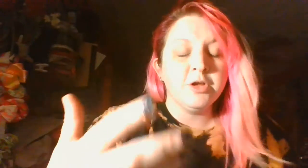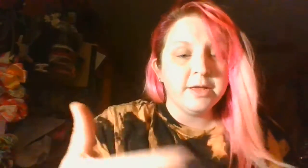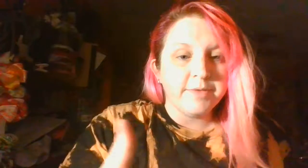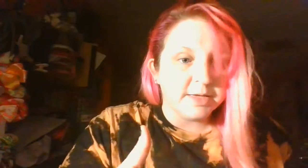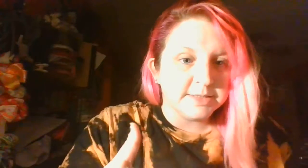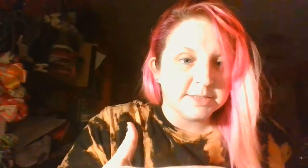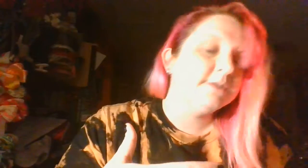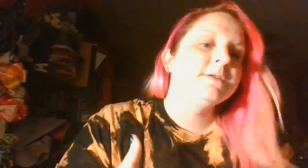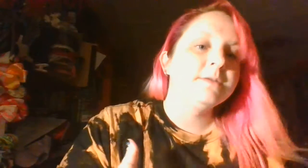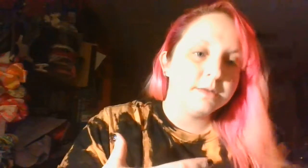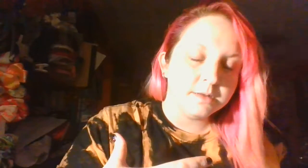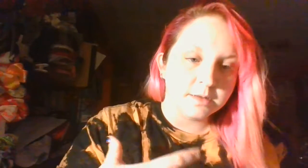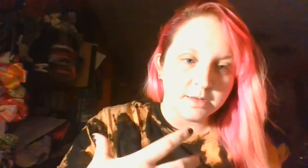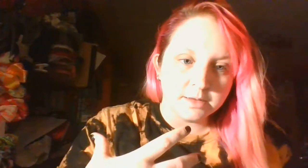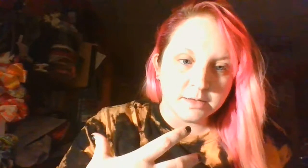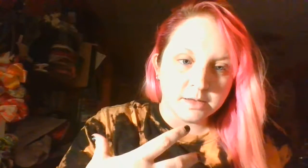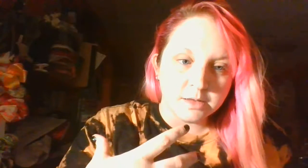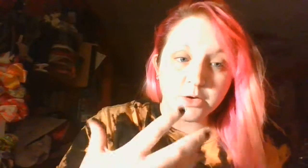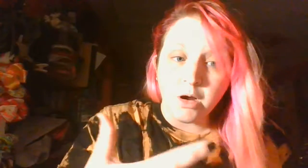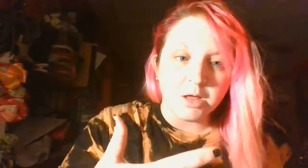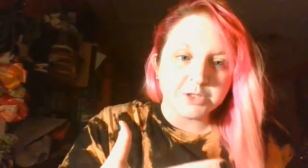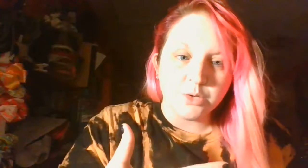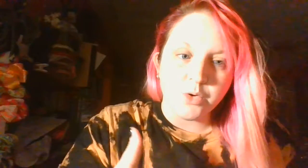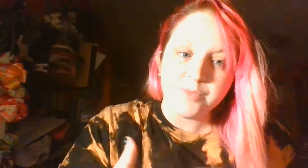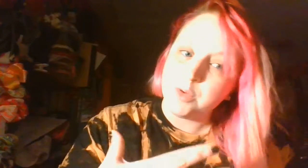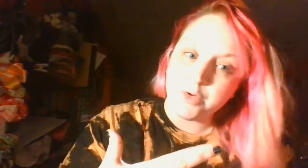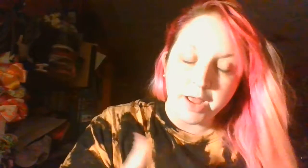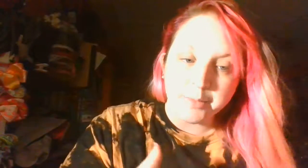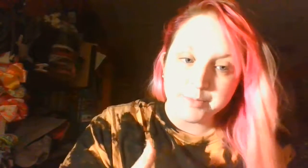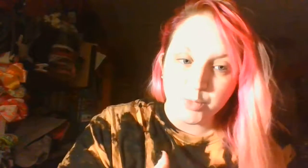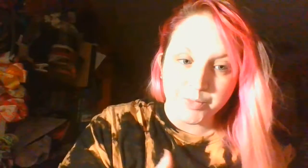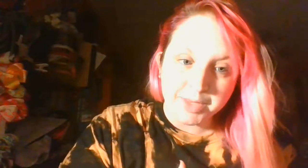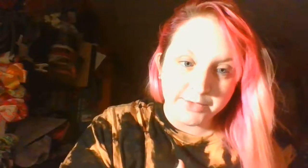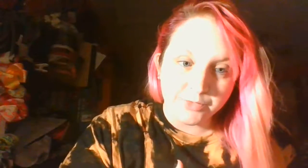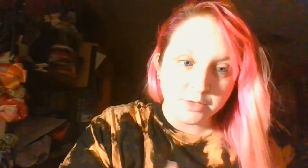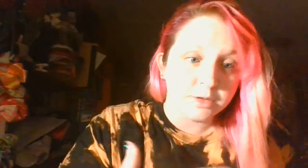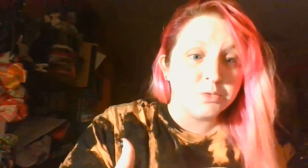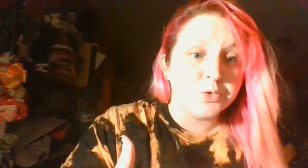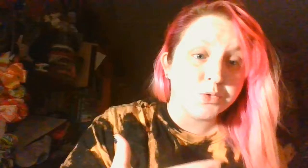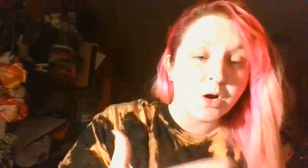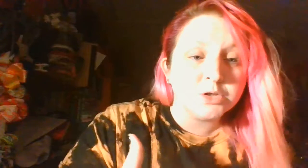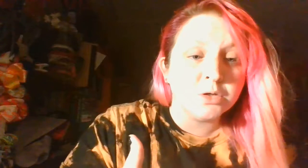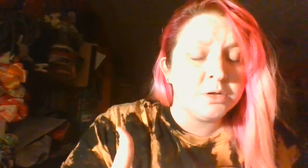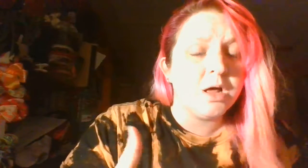give us the chronological order of when their albums were released, their chronological,